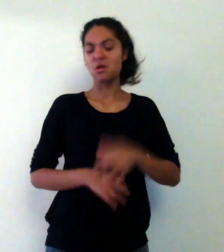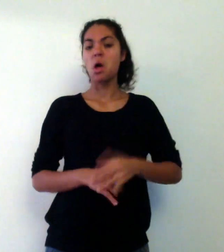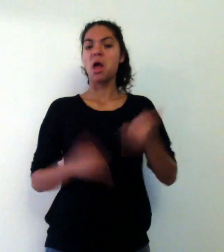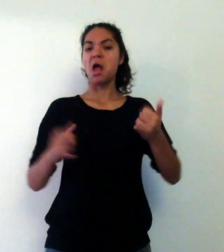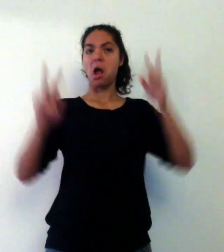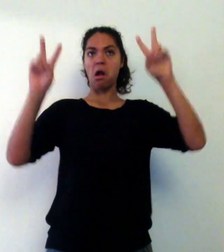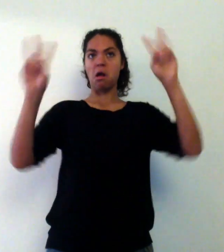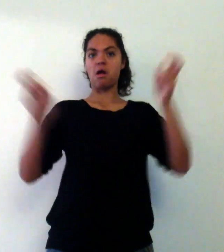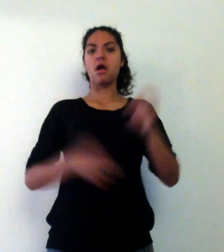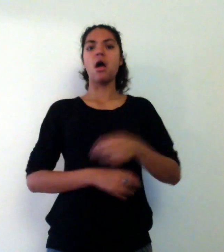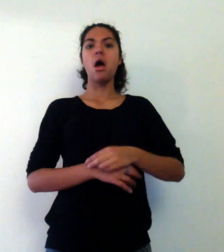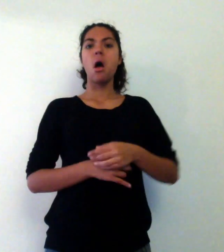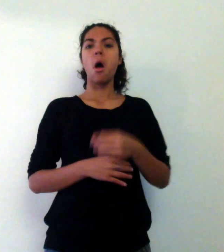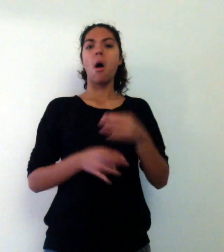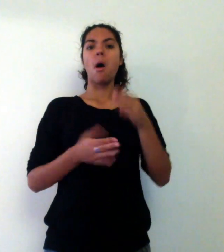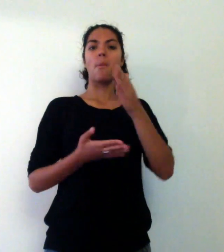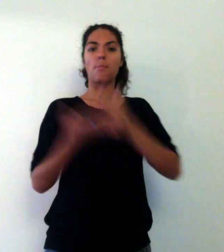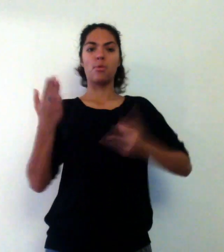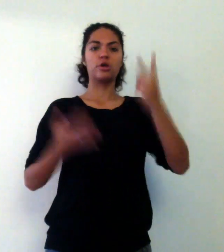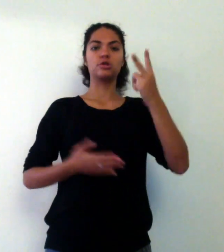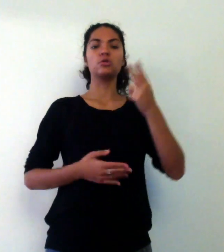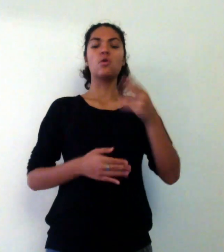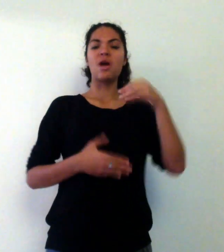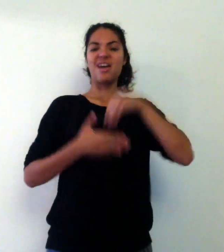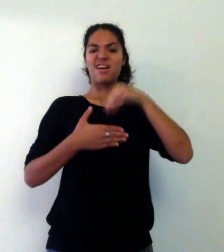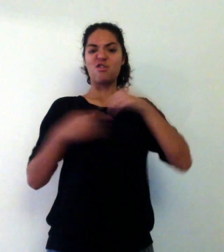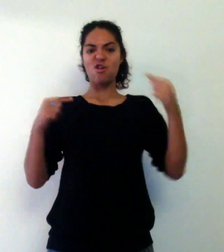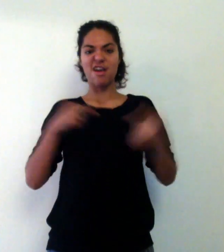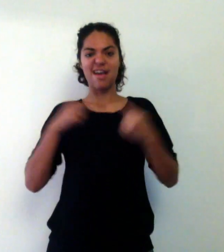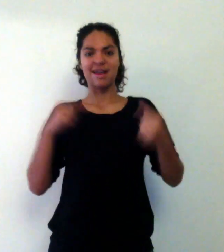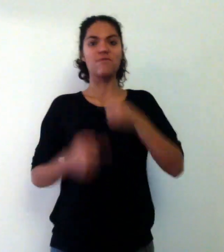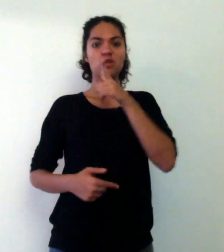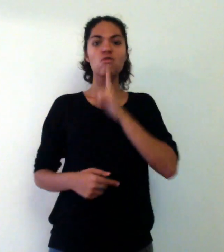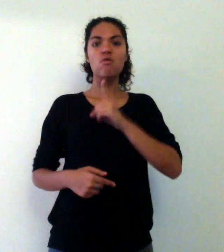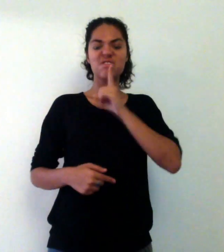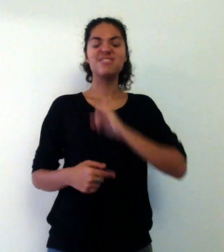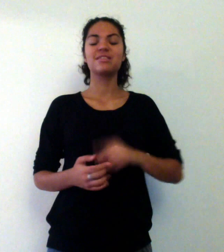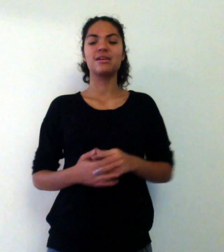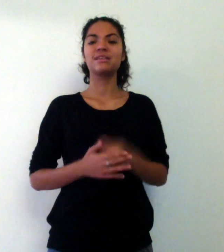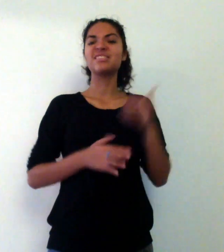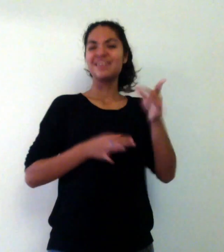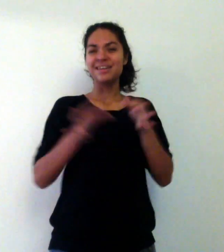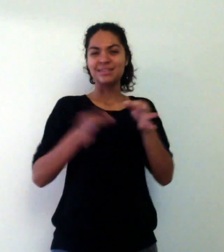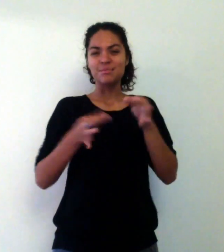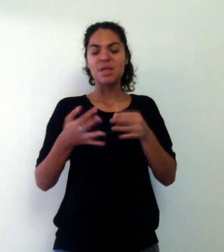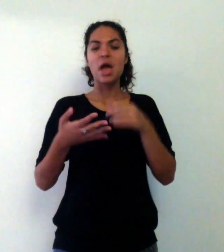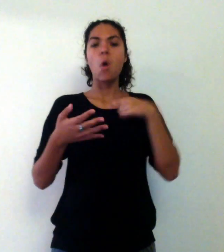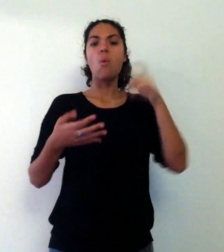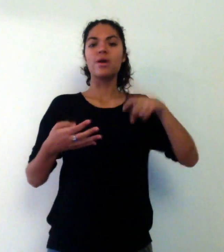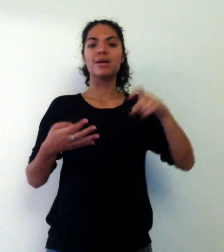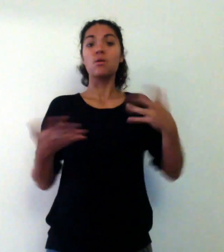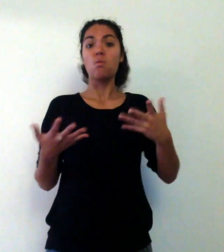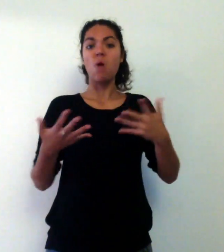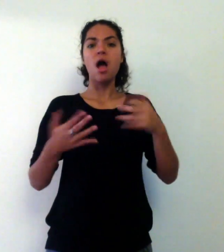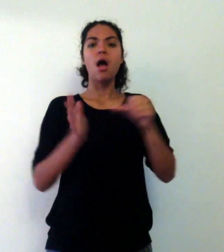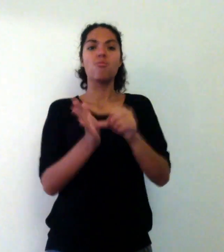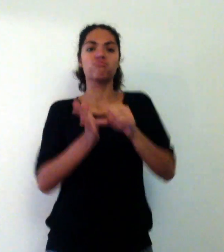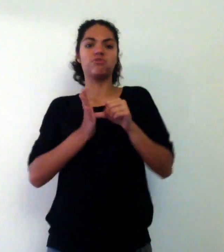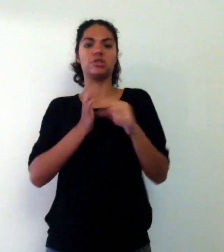an explanation of appreciation love, what he calls the missing element in our attempt to deal with the loneliness in our lives.